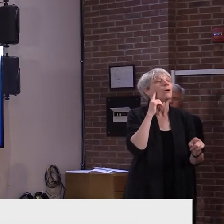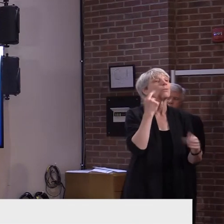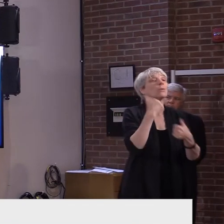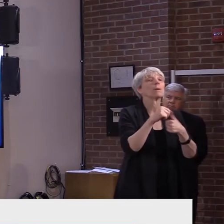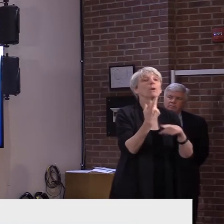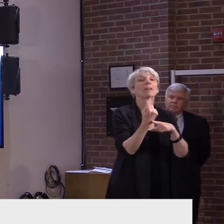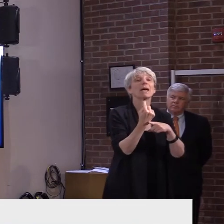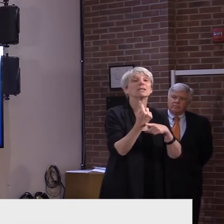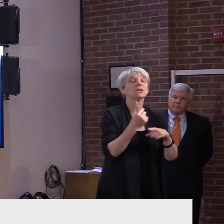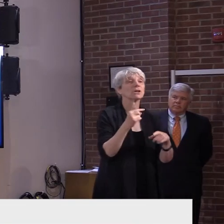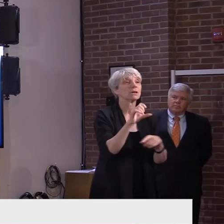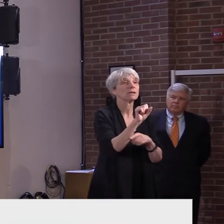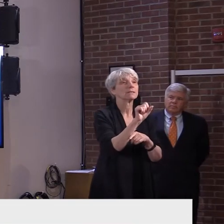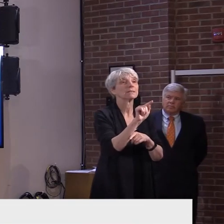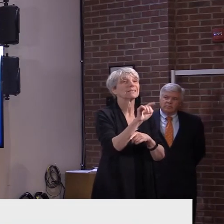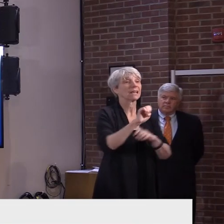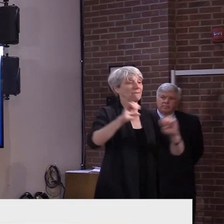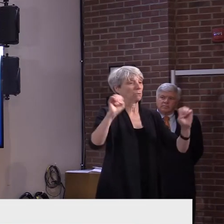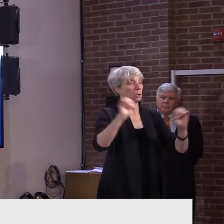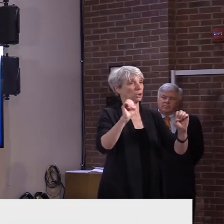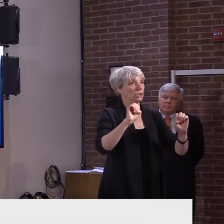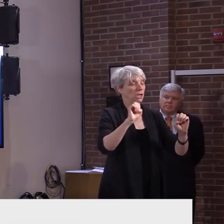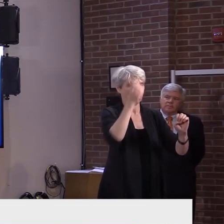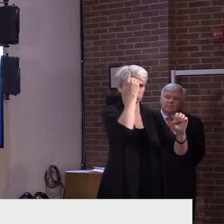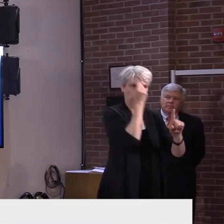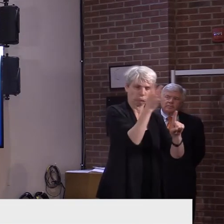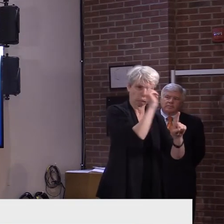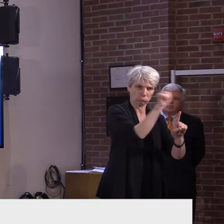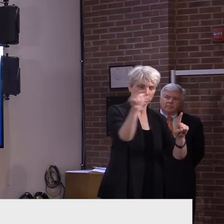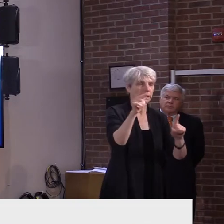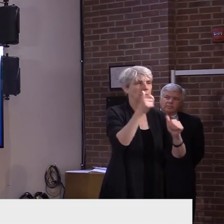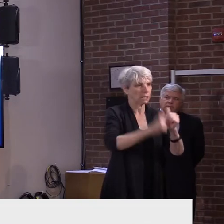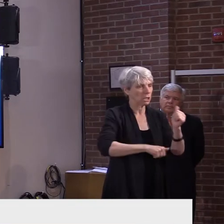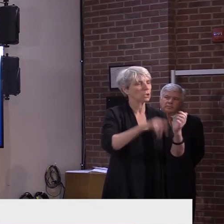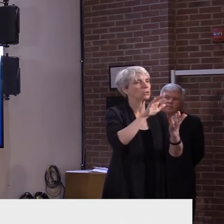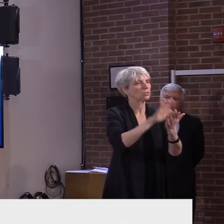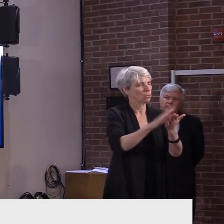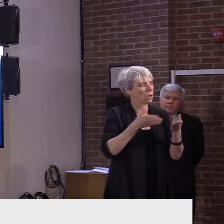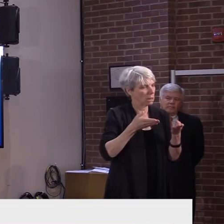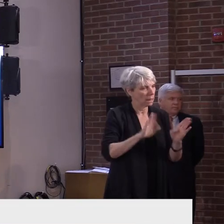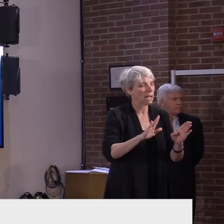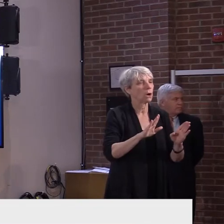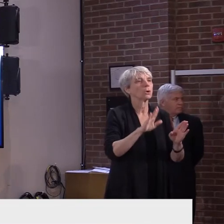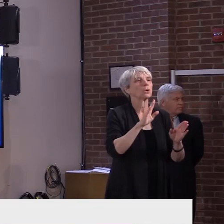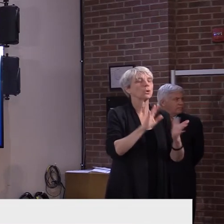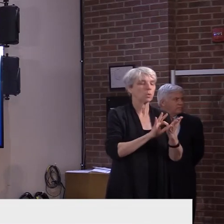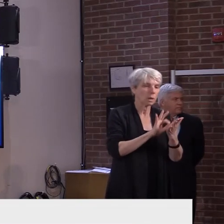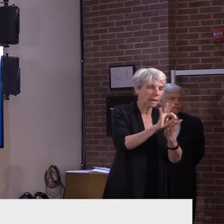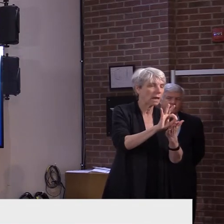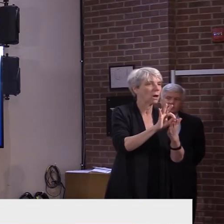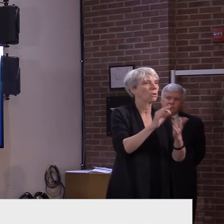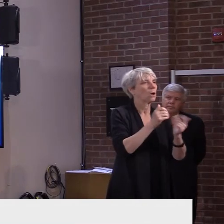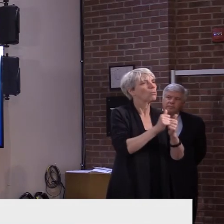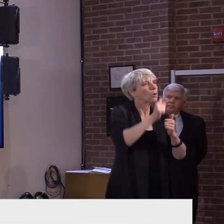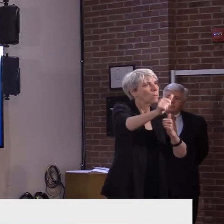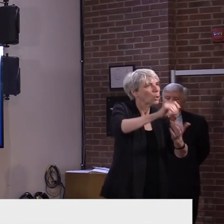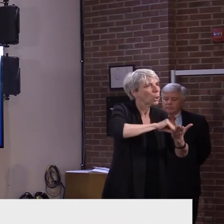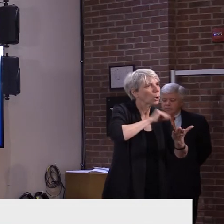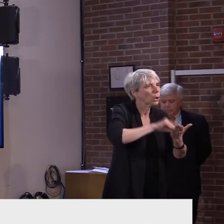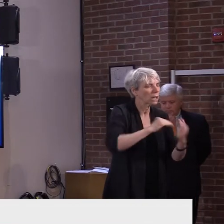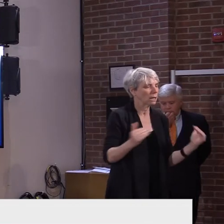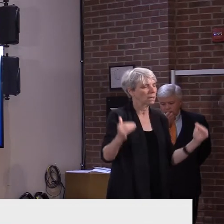emergency, we were able to impart some flexibility to districts to count remote learning days as student attendance days. There's a minimum number of days in the